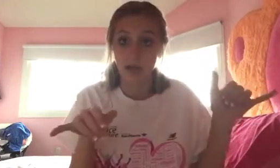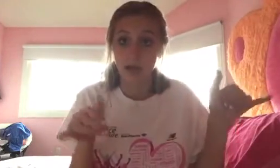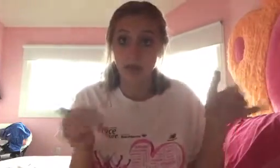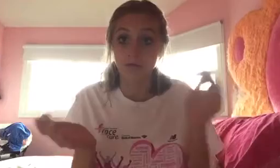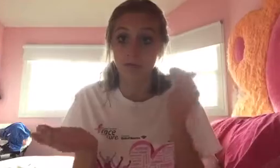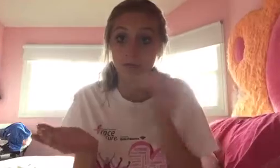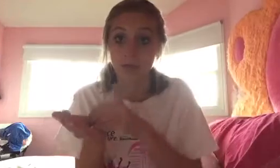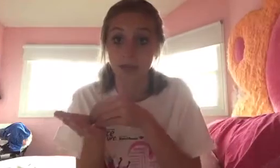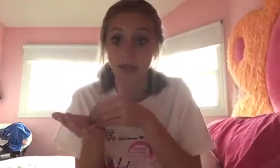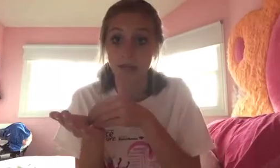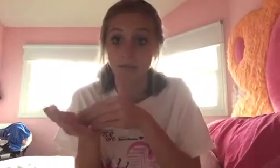and repeat it.